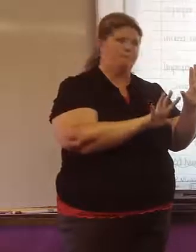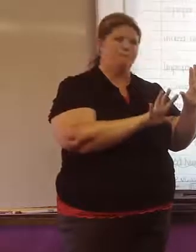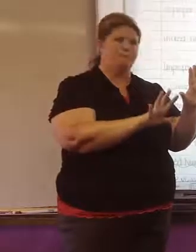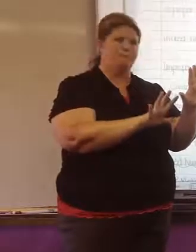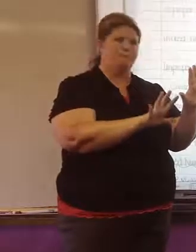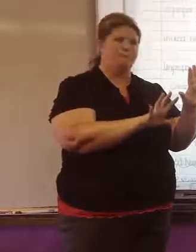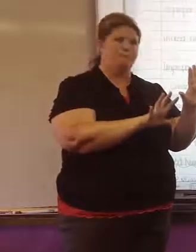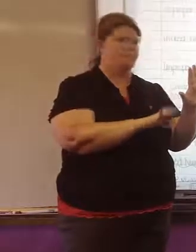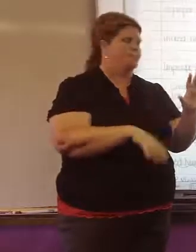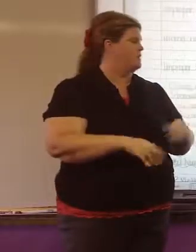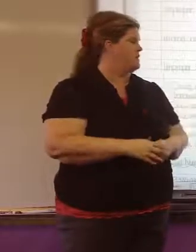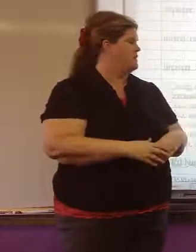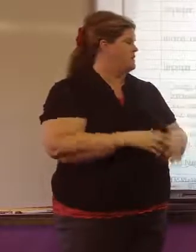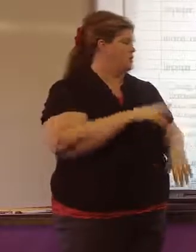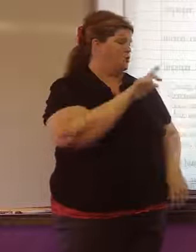same. So